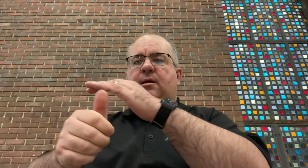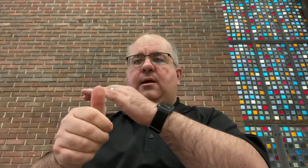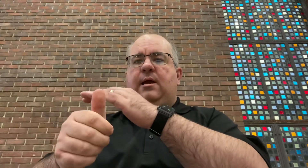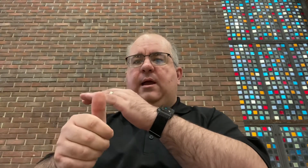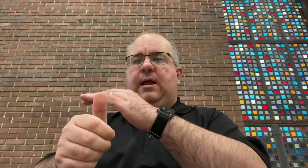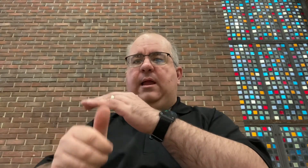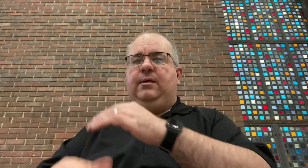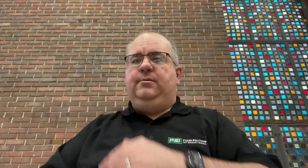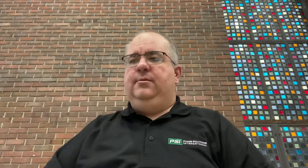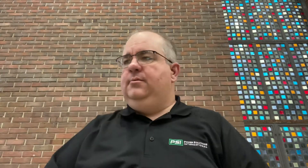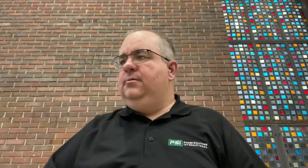Hide.